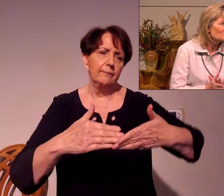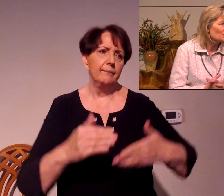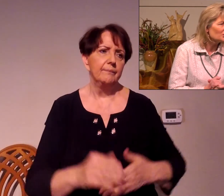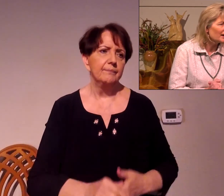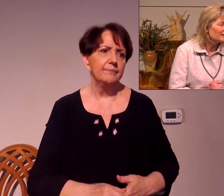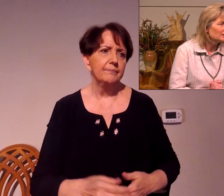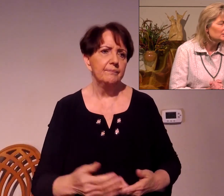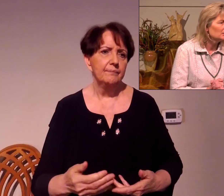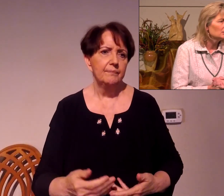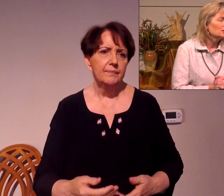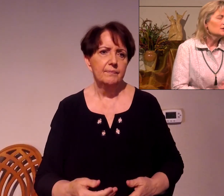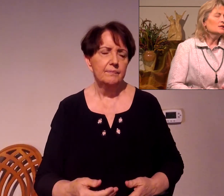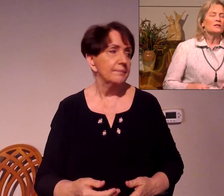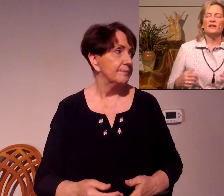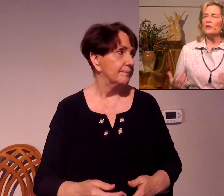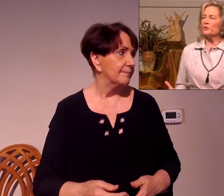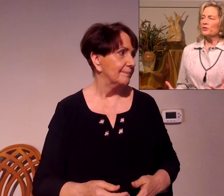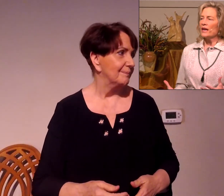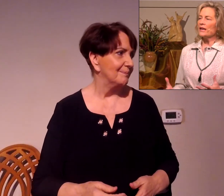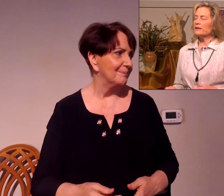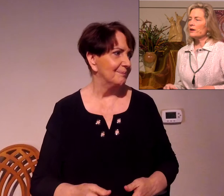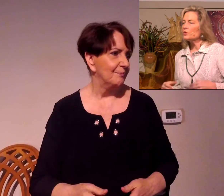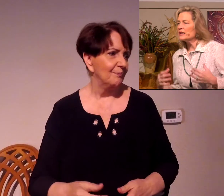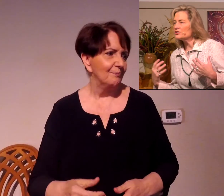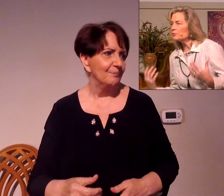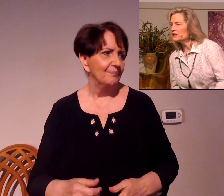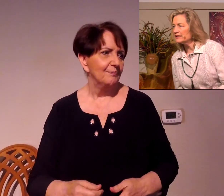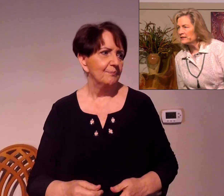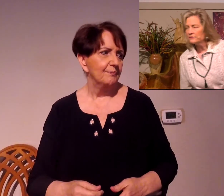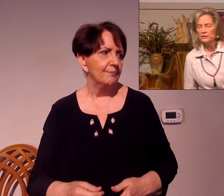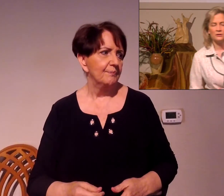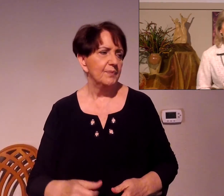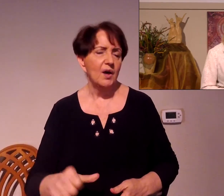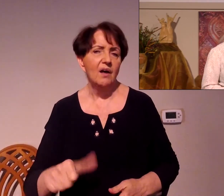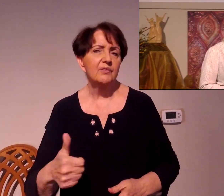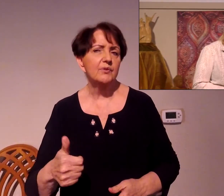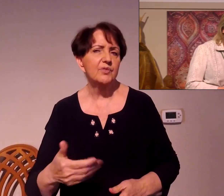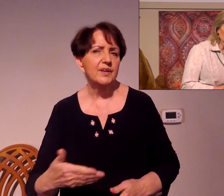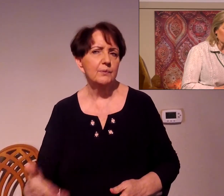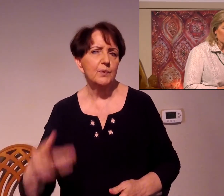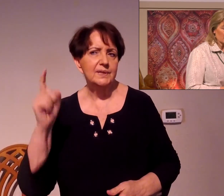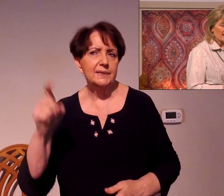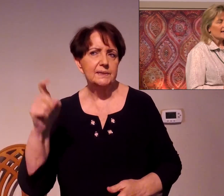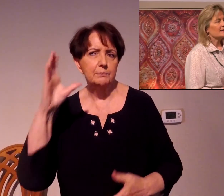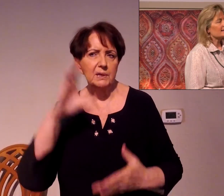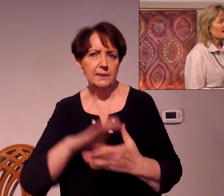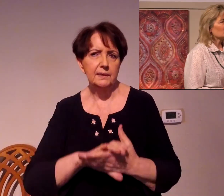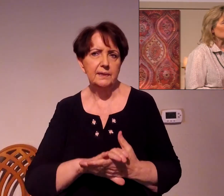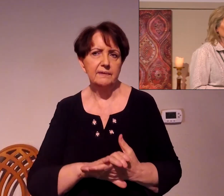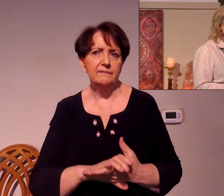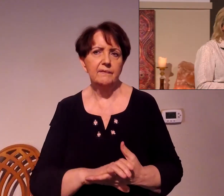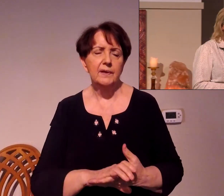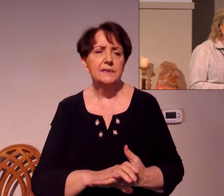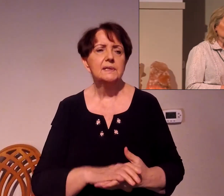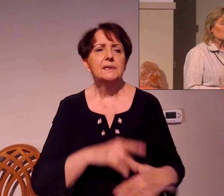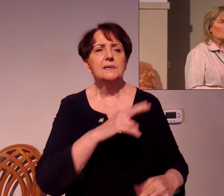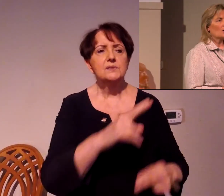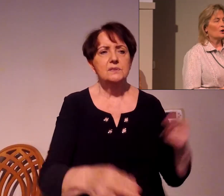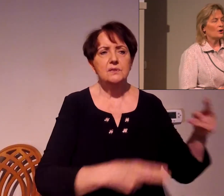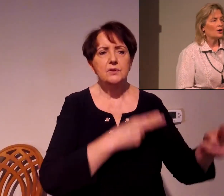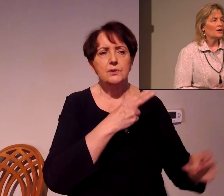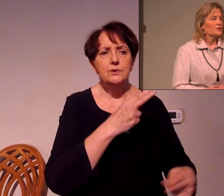gotten started yet. The other thing that we need to believe, and we've got to believe it, is that the